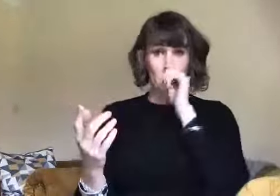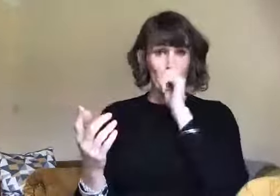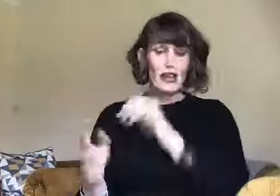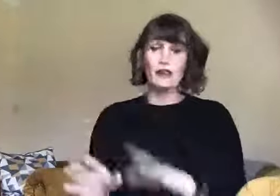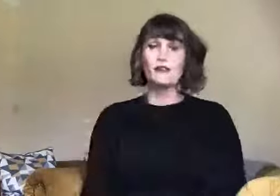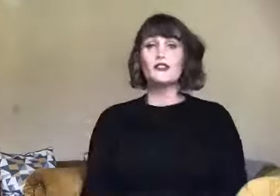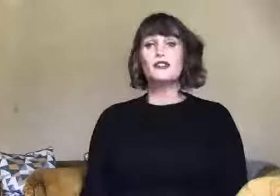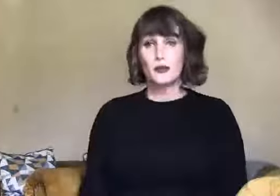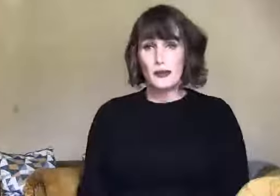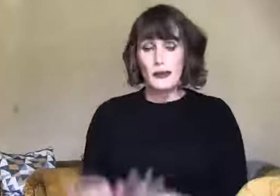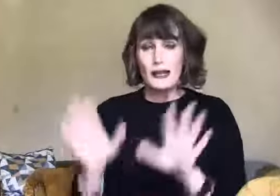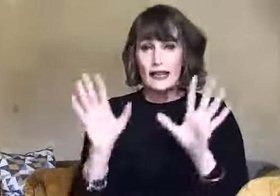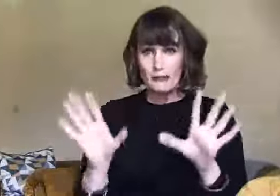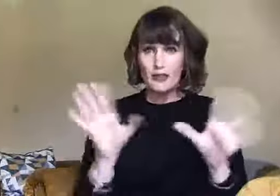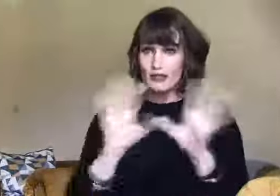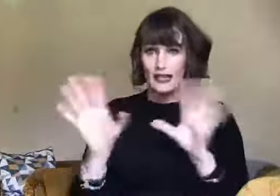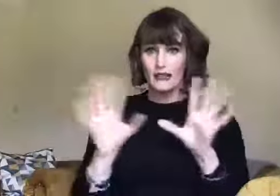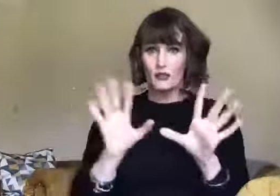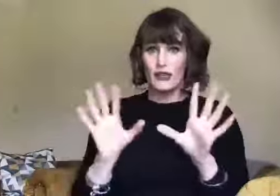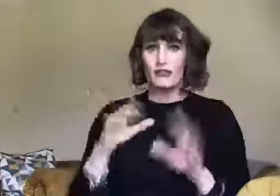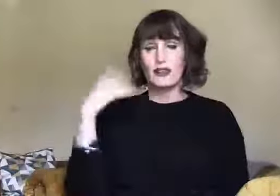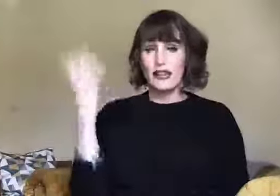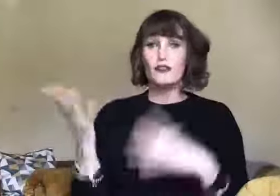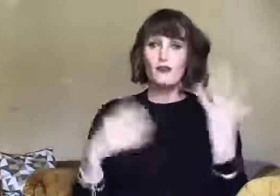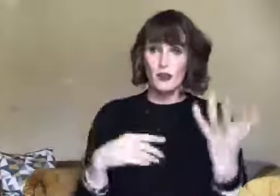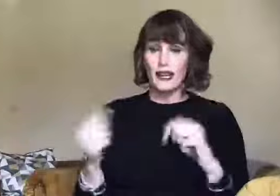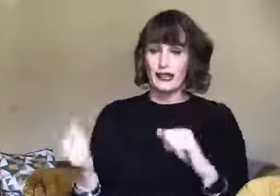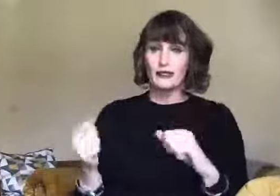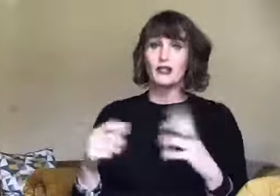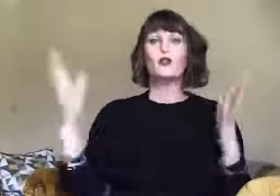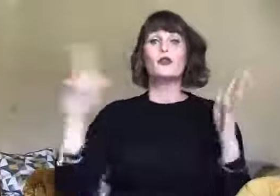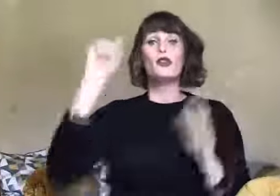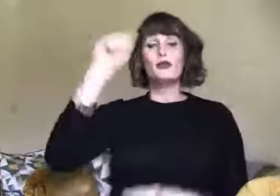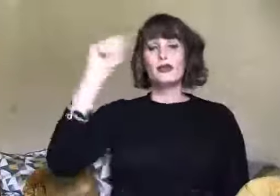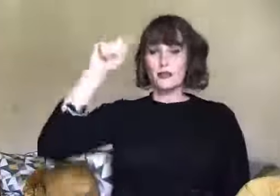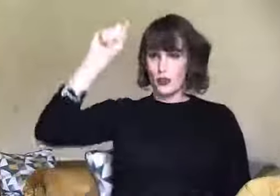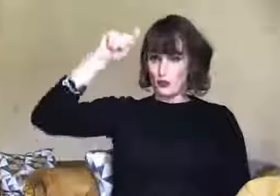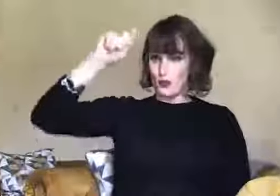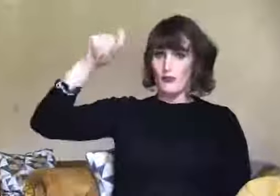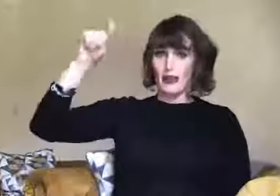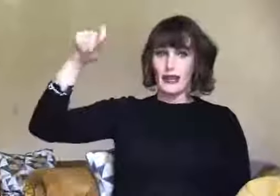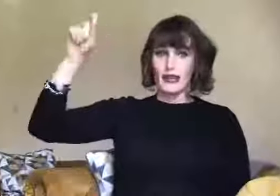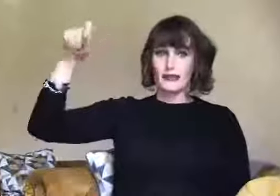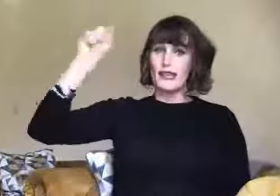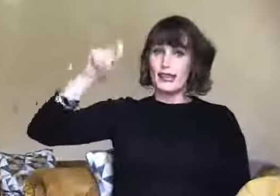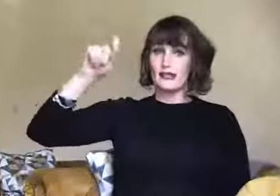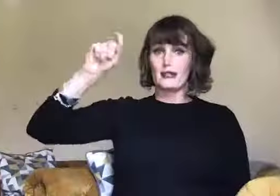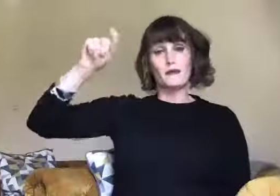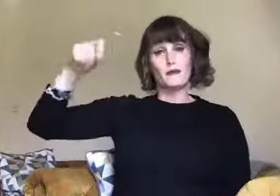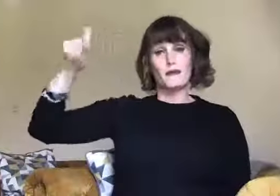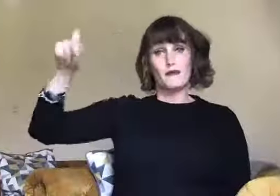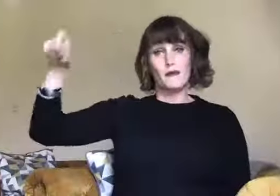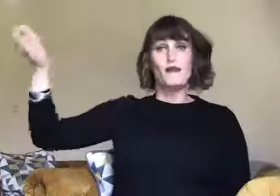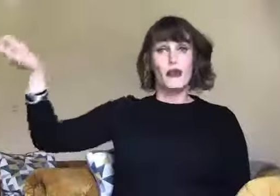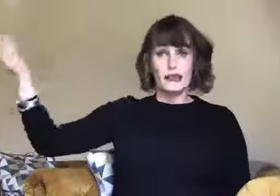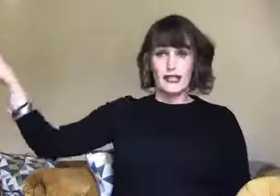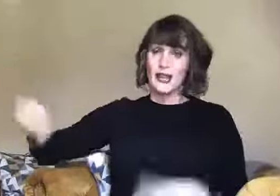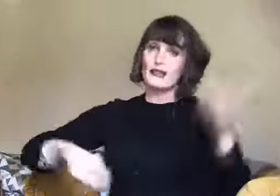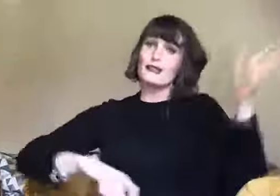with your left. So let me just get that straight. So left and right hand, you will use this. So my right hand is my writing hand